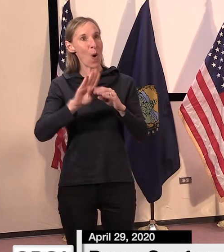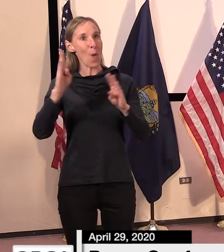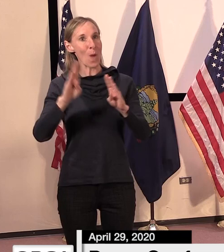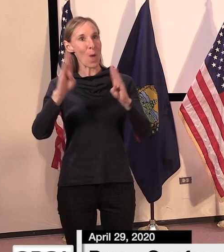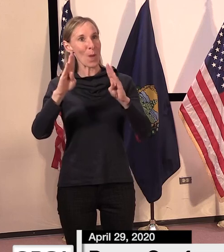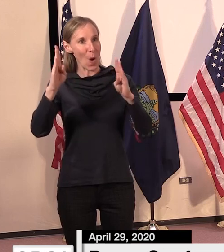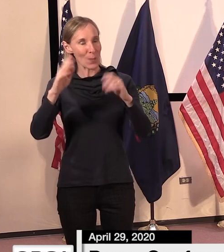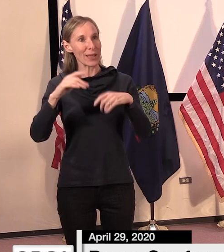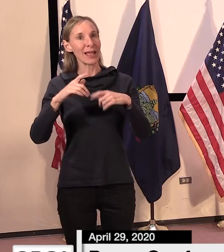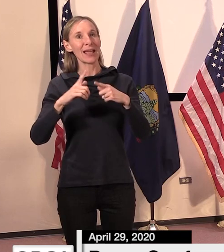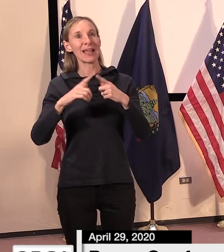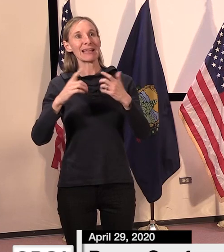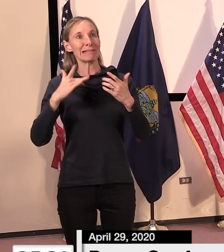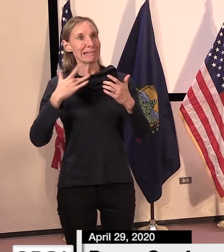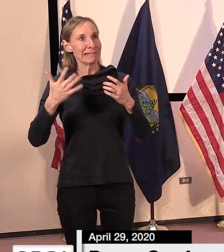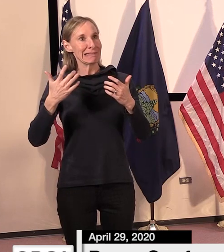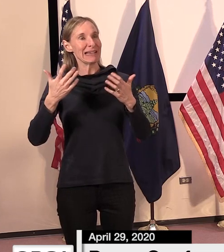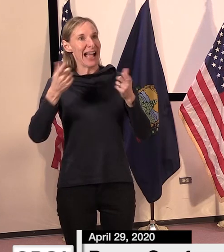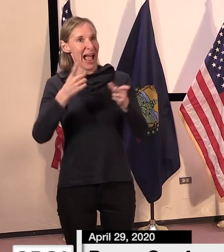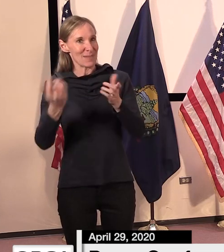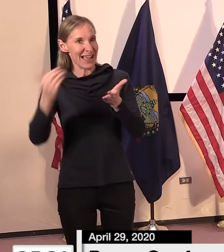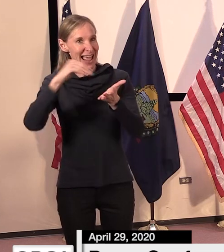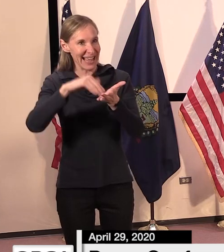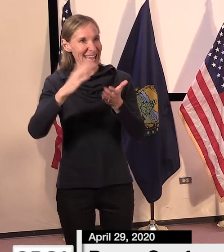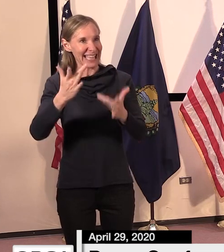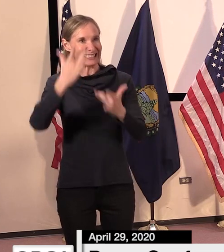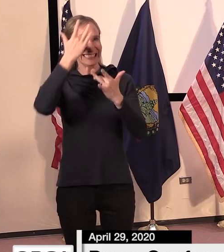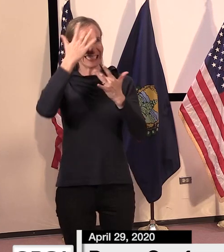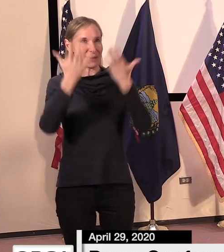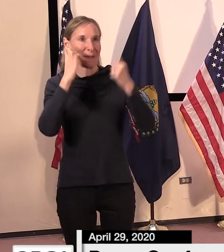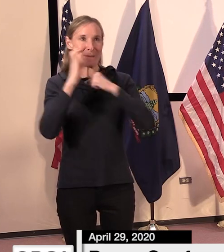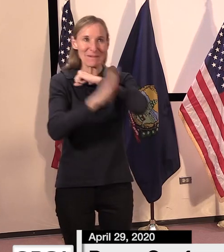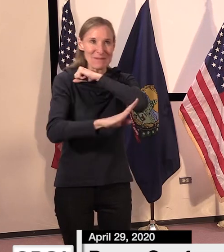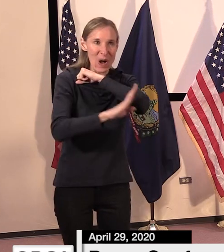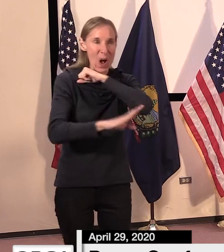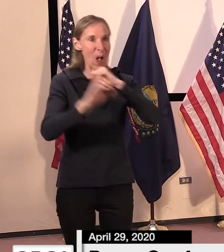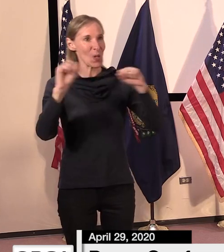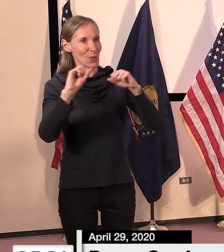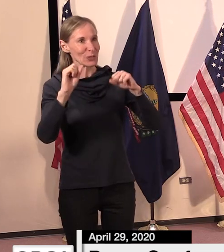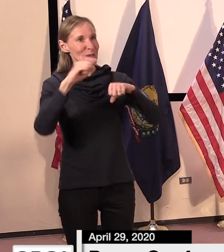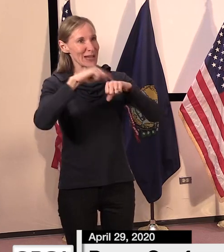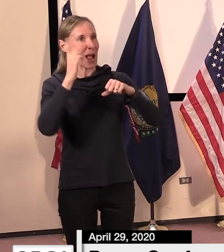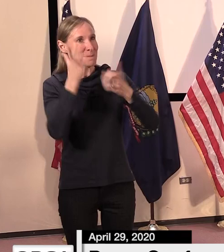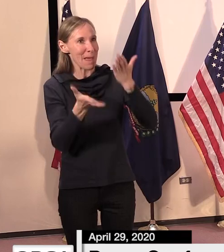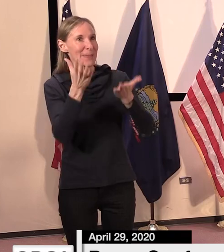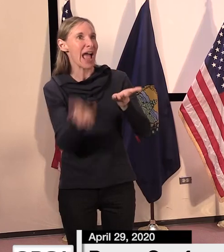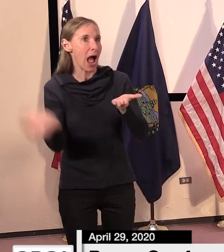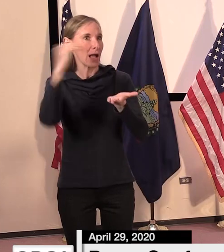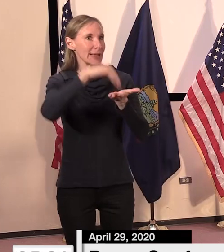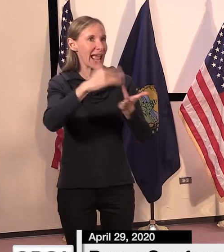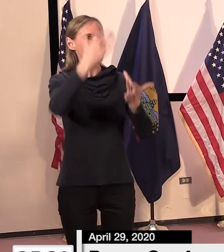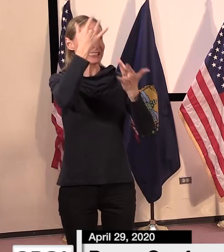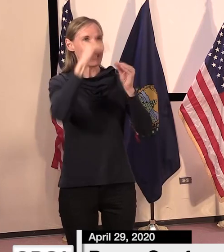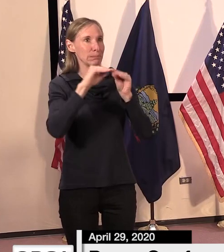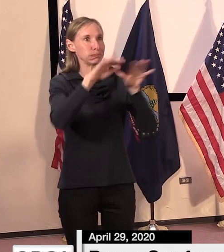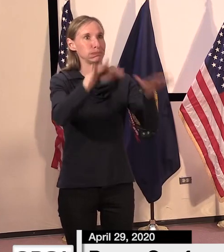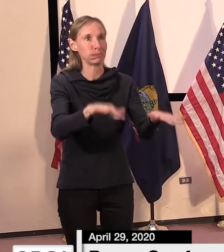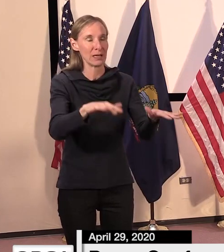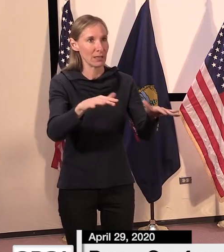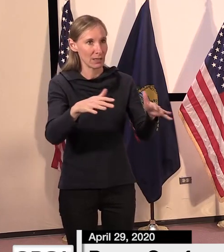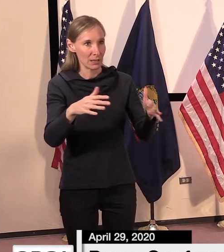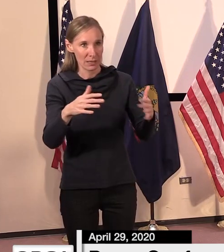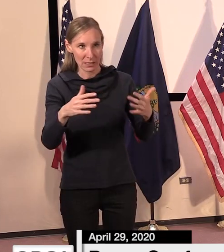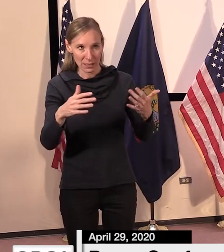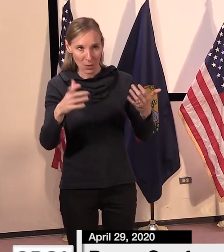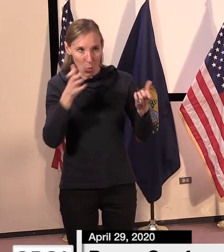and winter. Are we looking at another round of complete closure, or is it too early to tell? Yeah, I think it's way too early